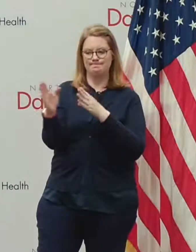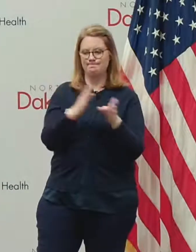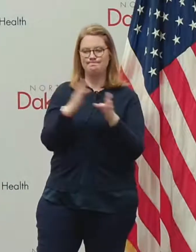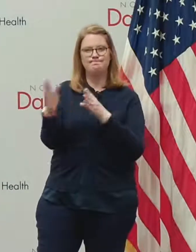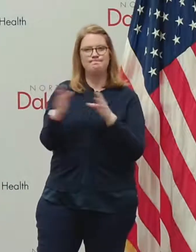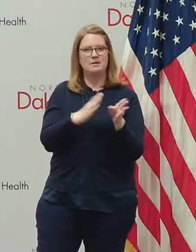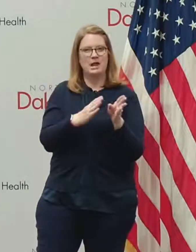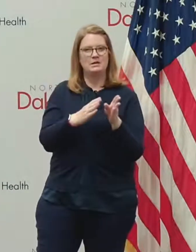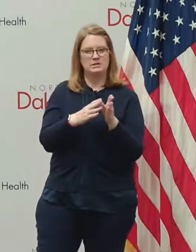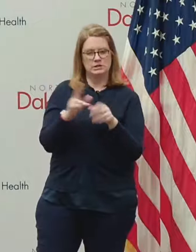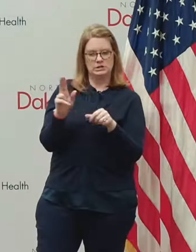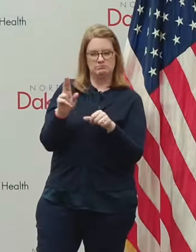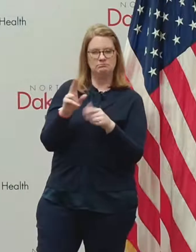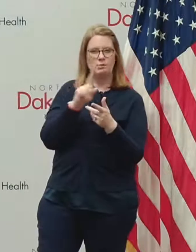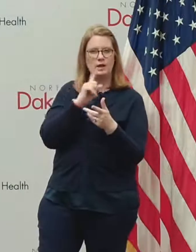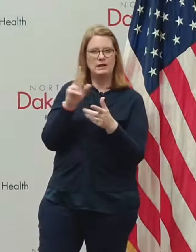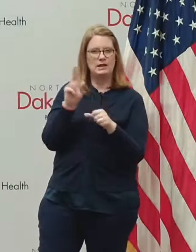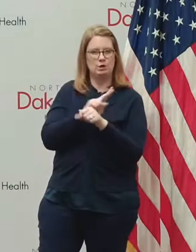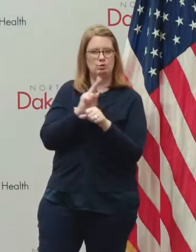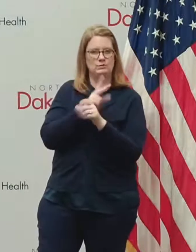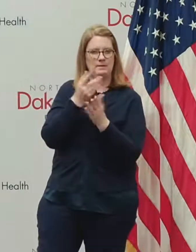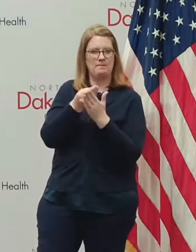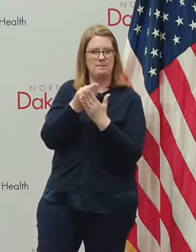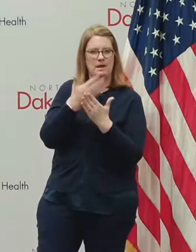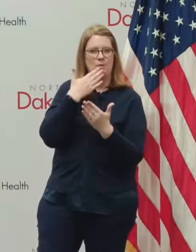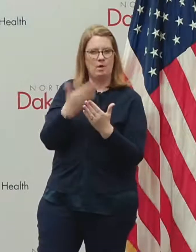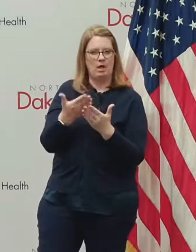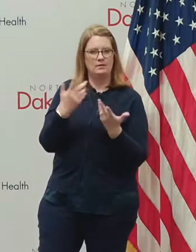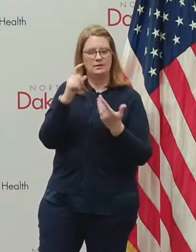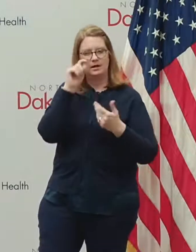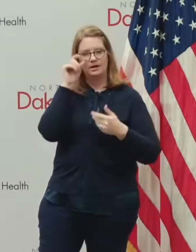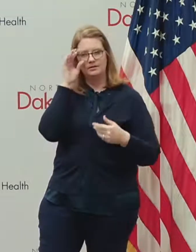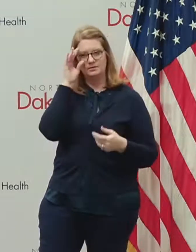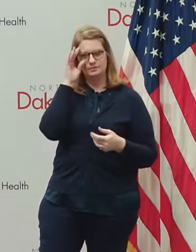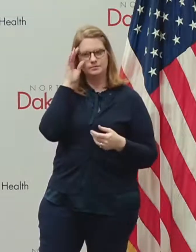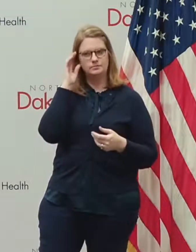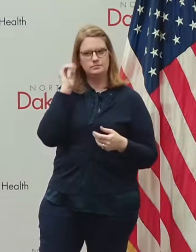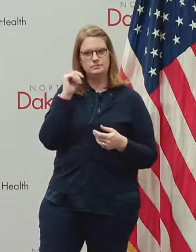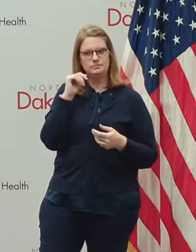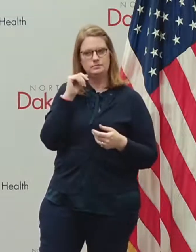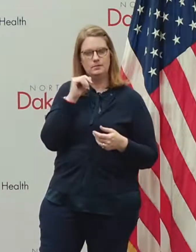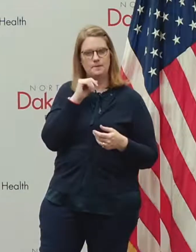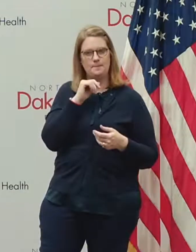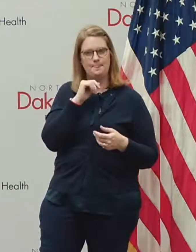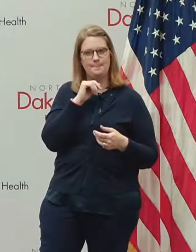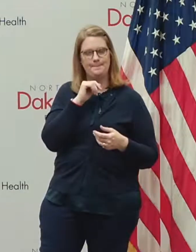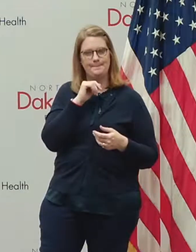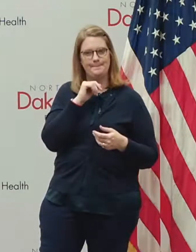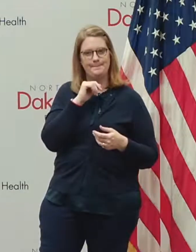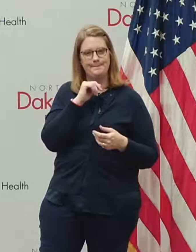we're making the full and best use of the North Dakota's capacity.